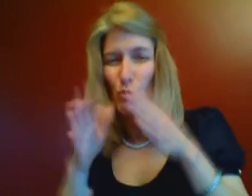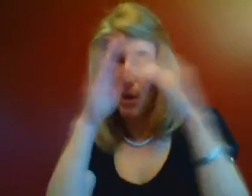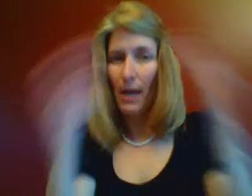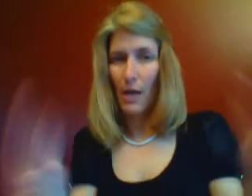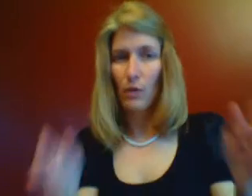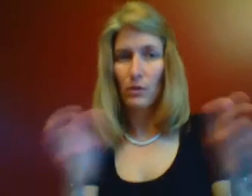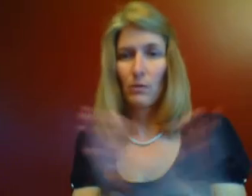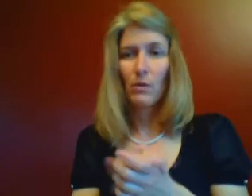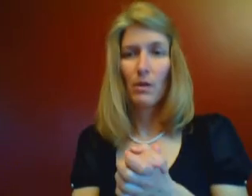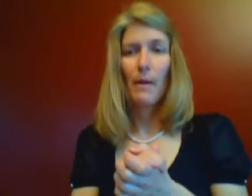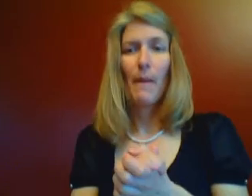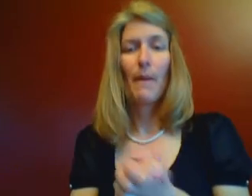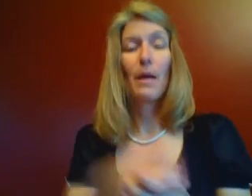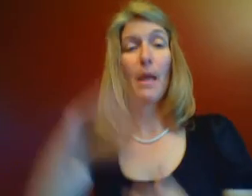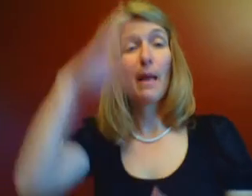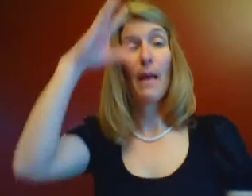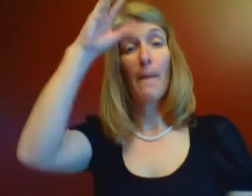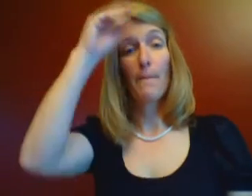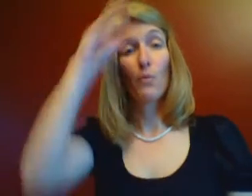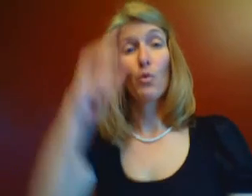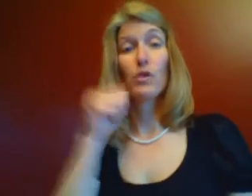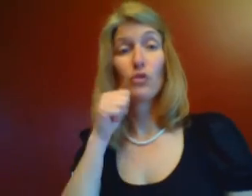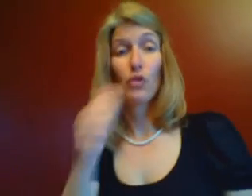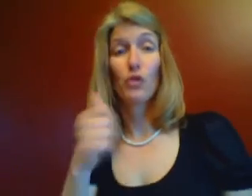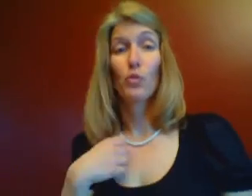talk about the beginning, the middle, and the end of Goldilocks and